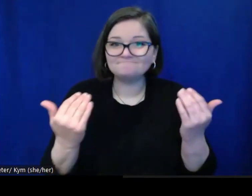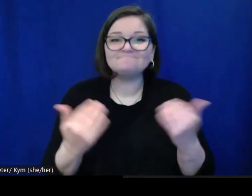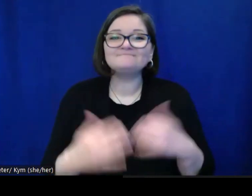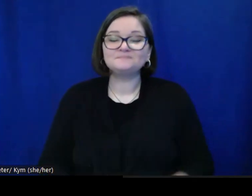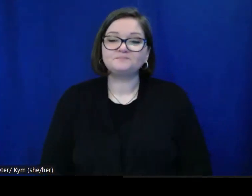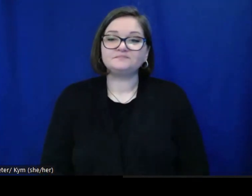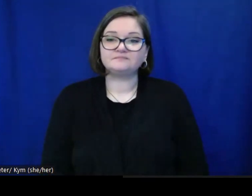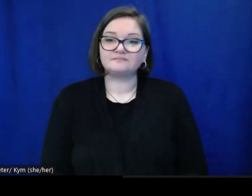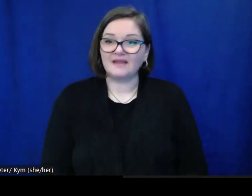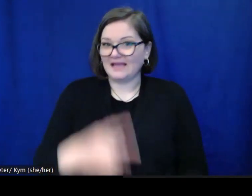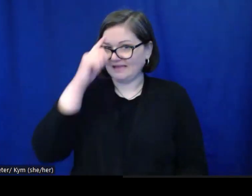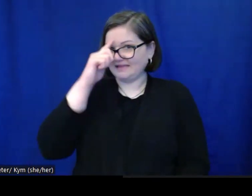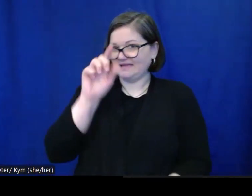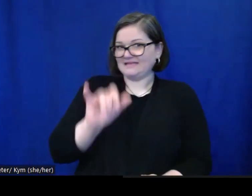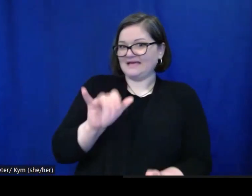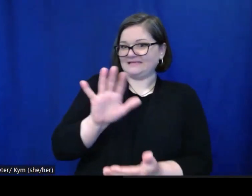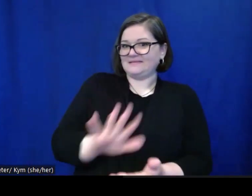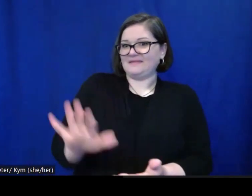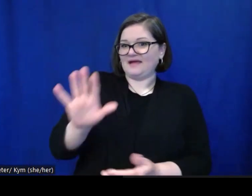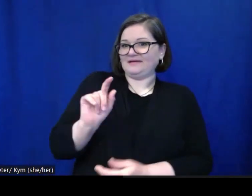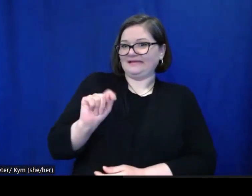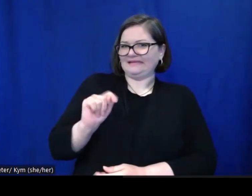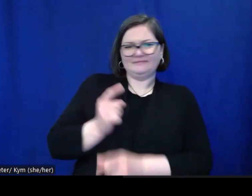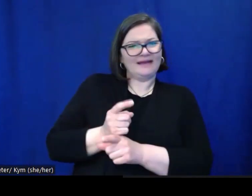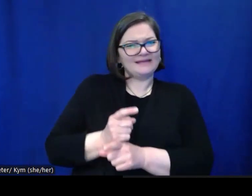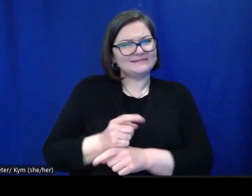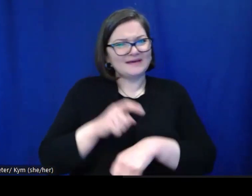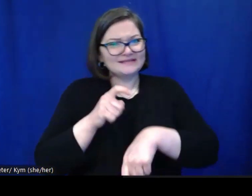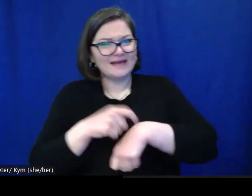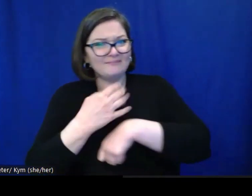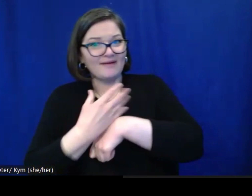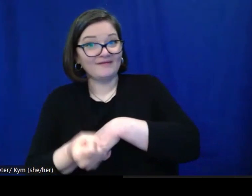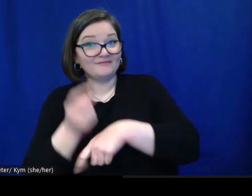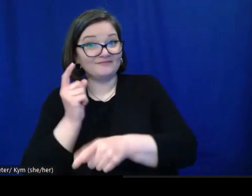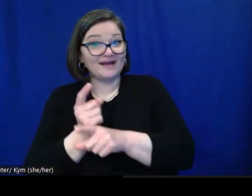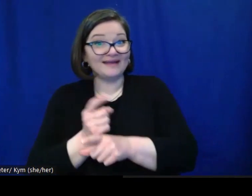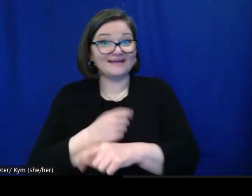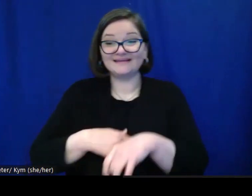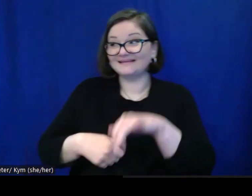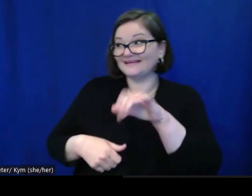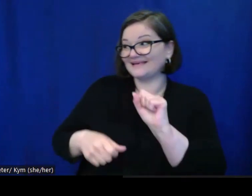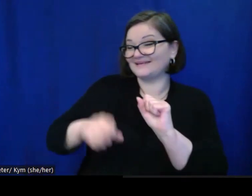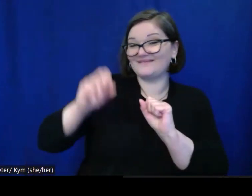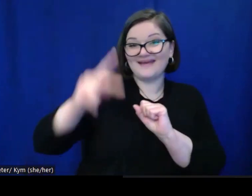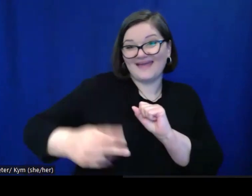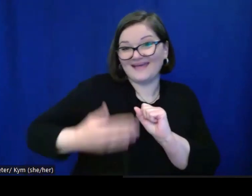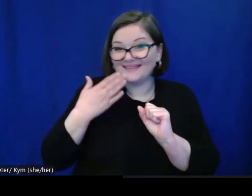And I think that's about time, isn't it? Okay, so thank you.